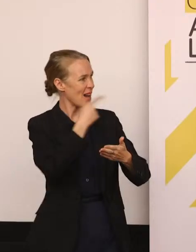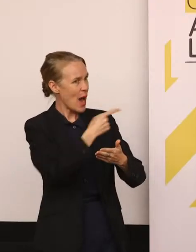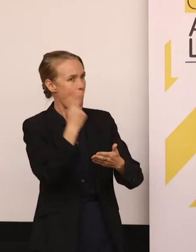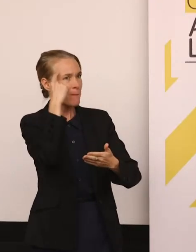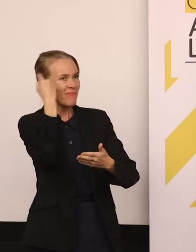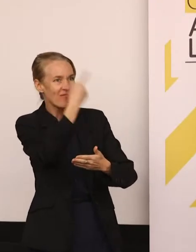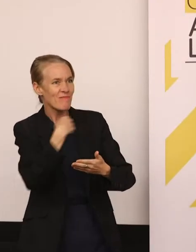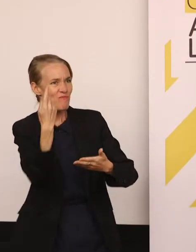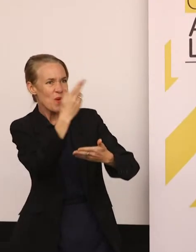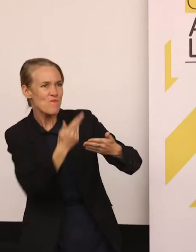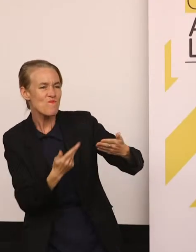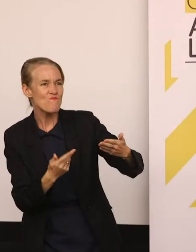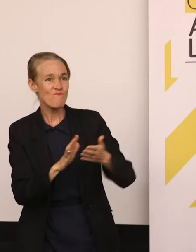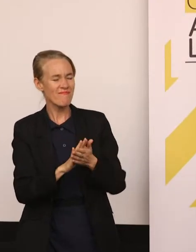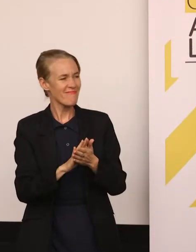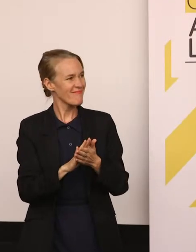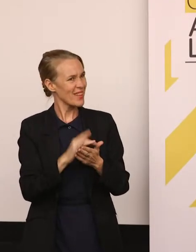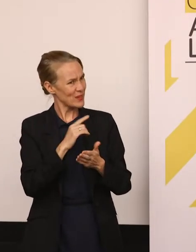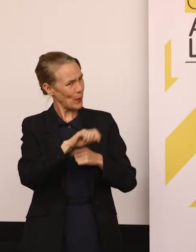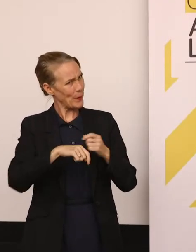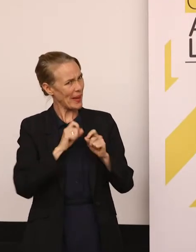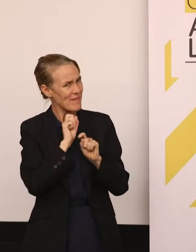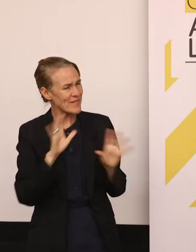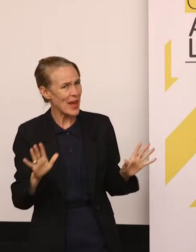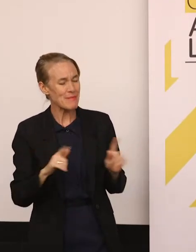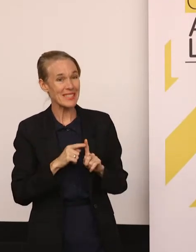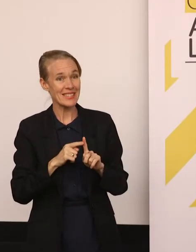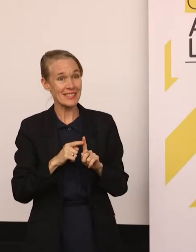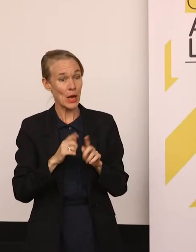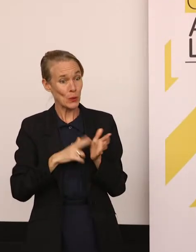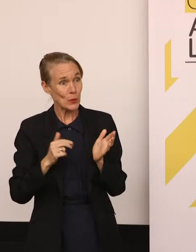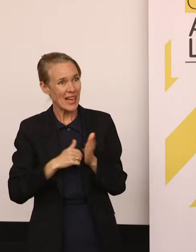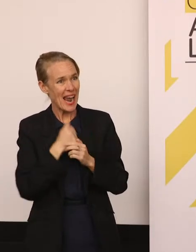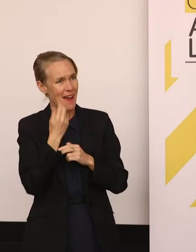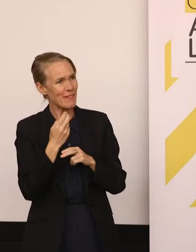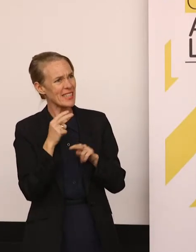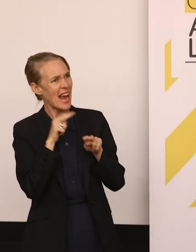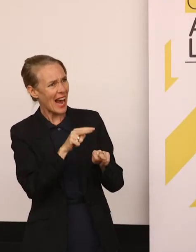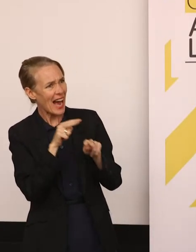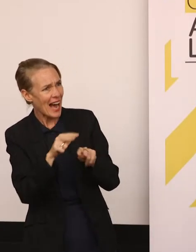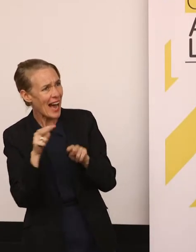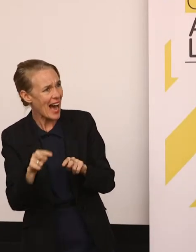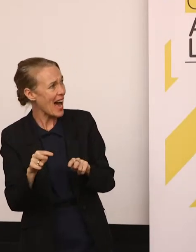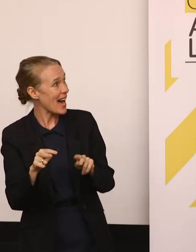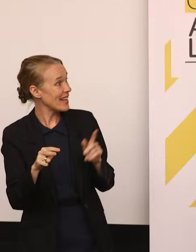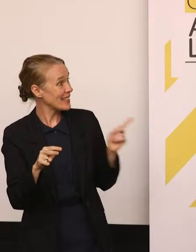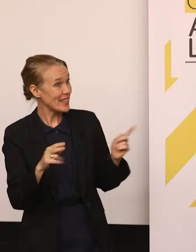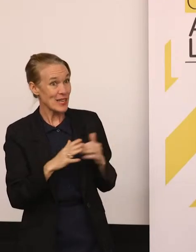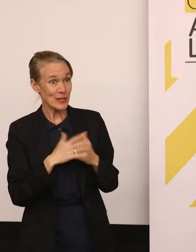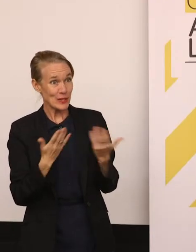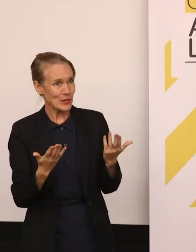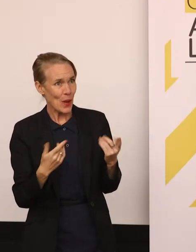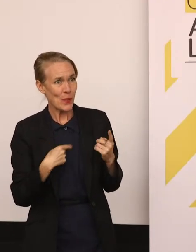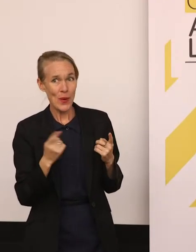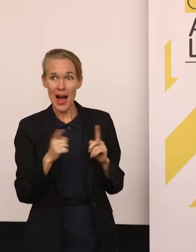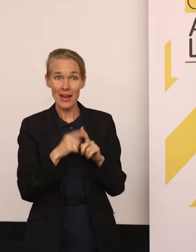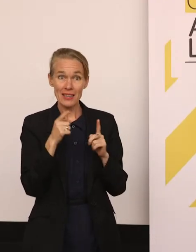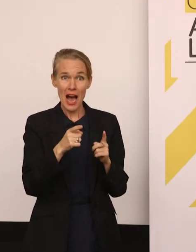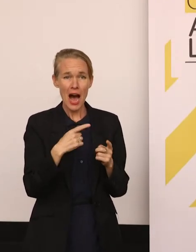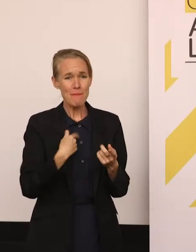face now. What are the people who've seen you every day who want to keep seeing you? Well, they could go to Te Papa, I guess.